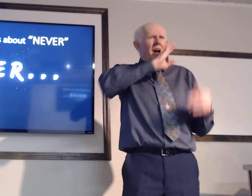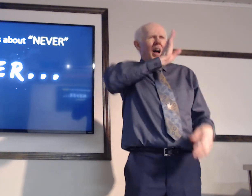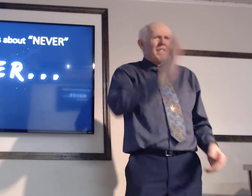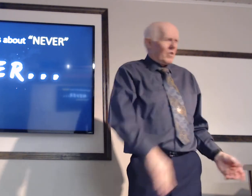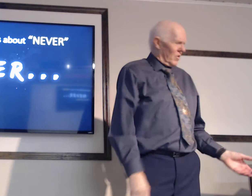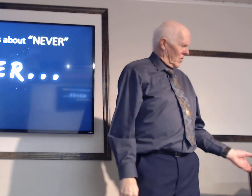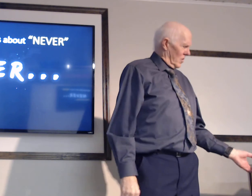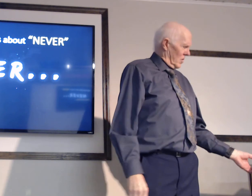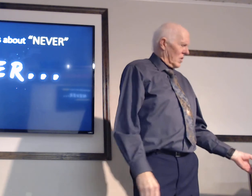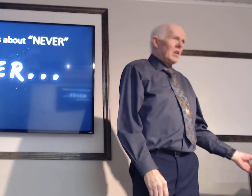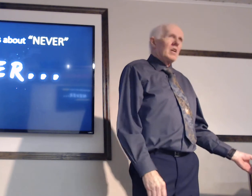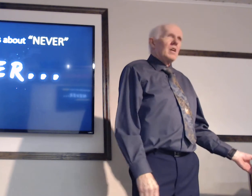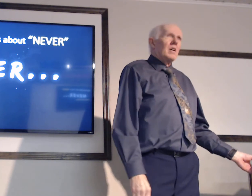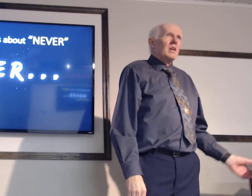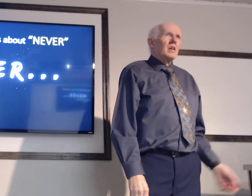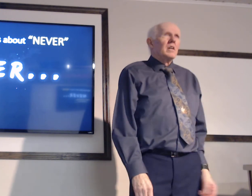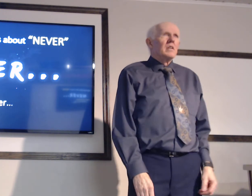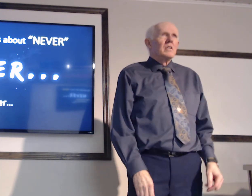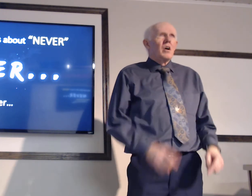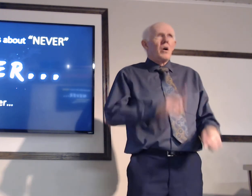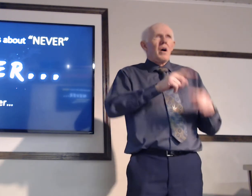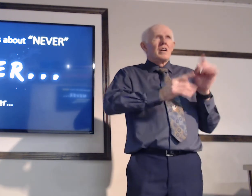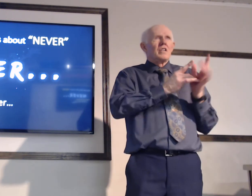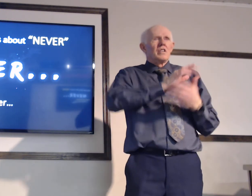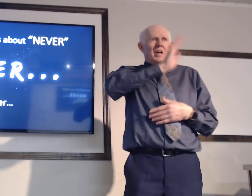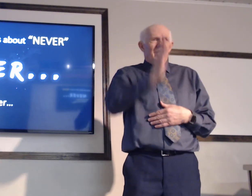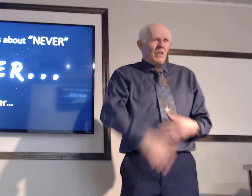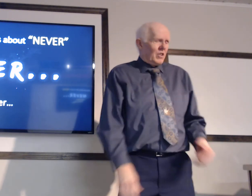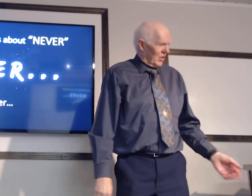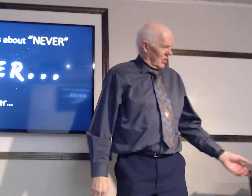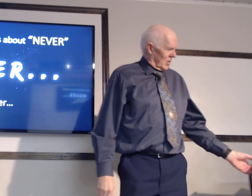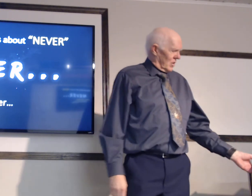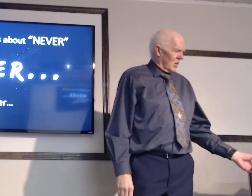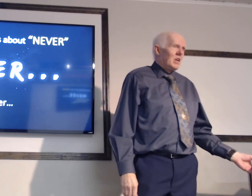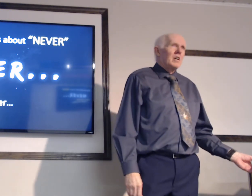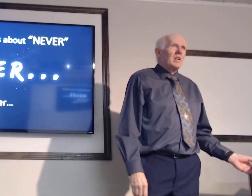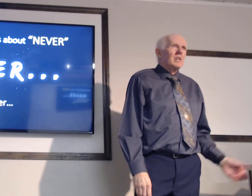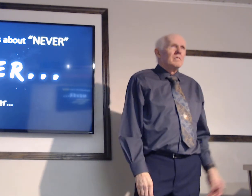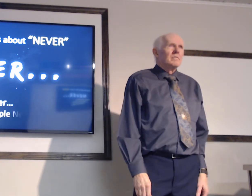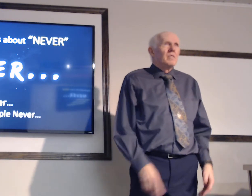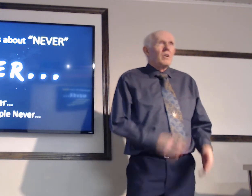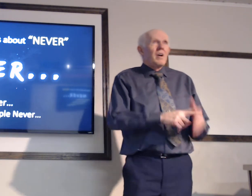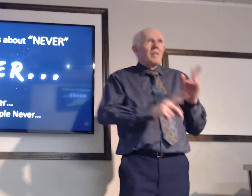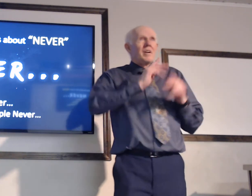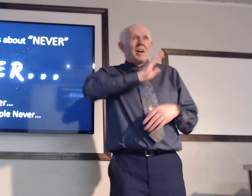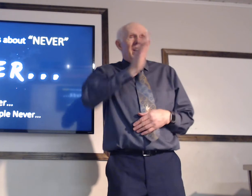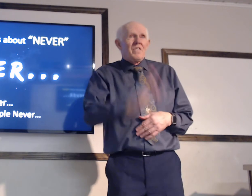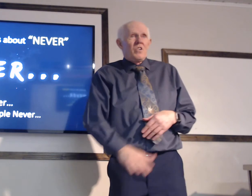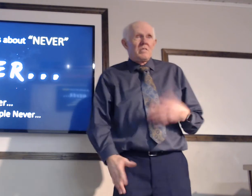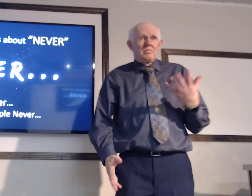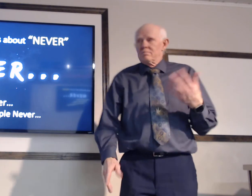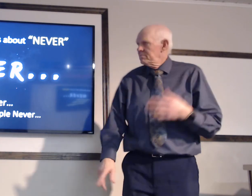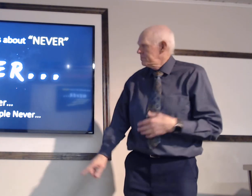What God never. What Jesus never. What the people never.